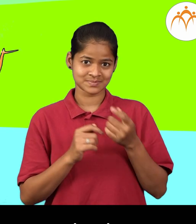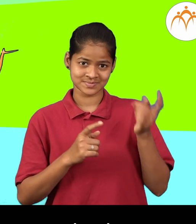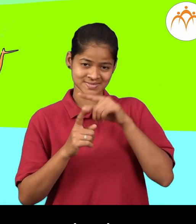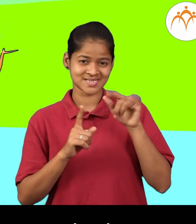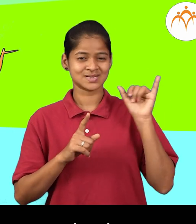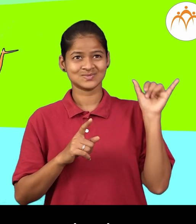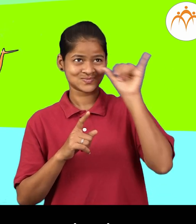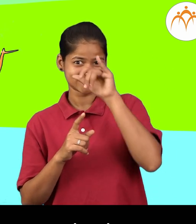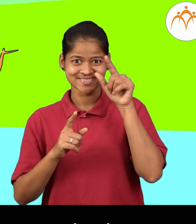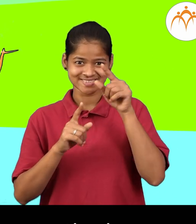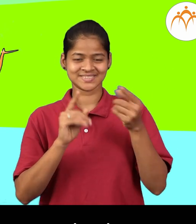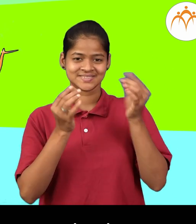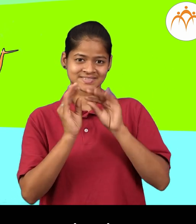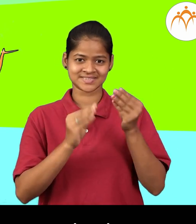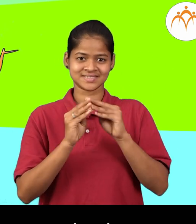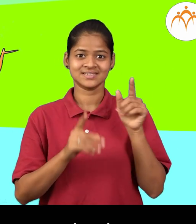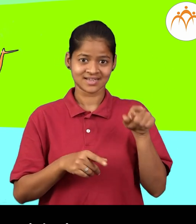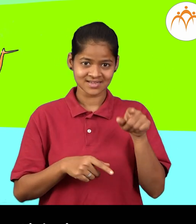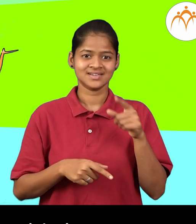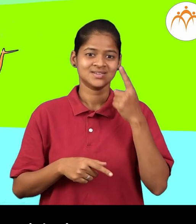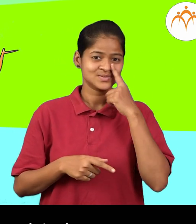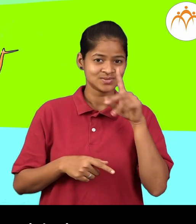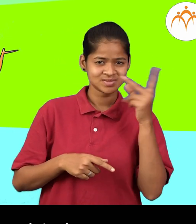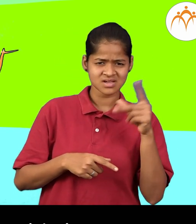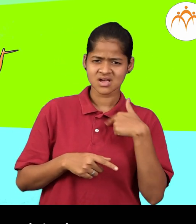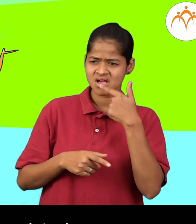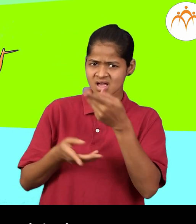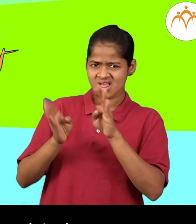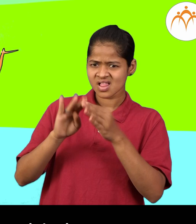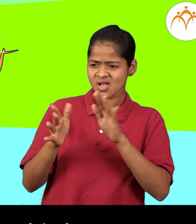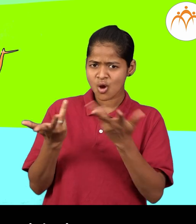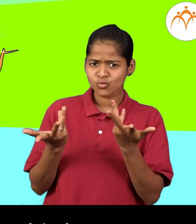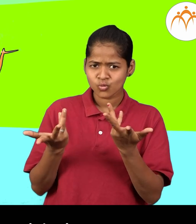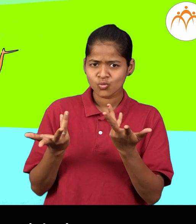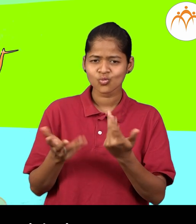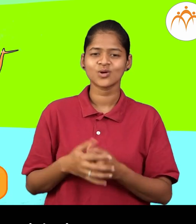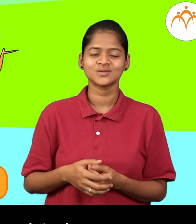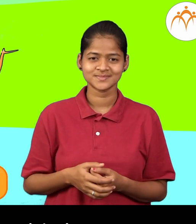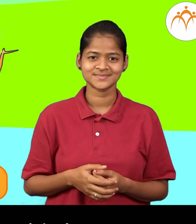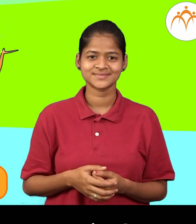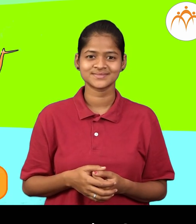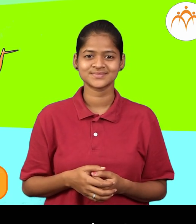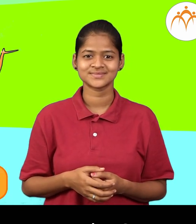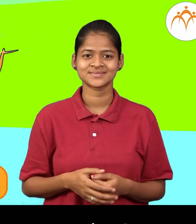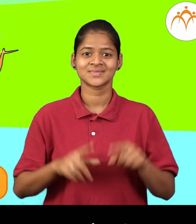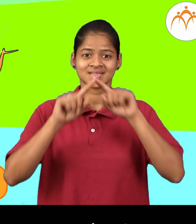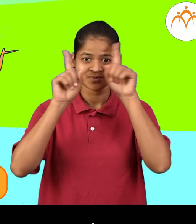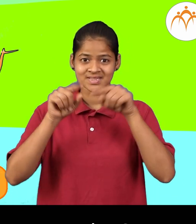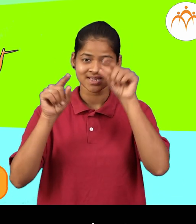have come to the house and are asking the third one. Why won't you come